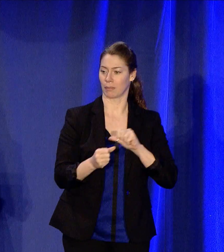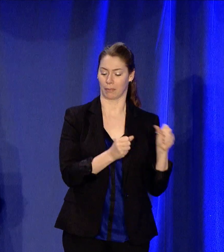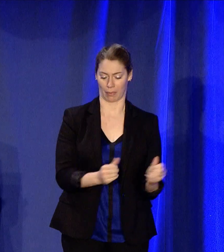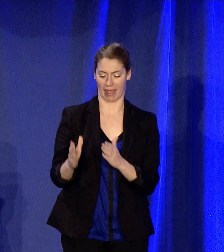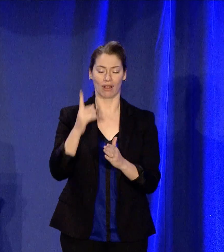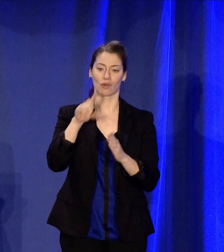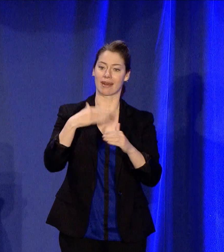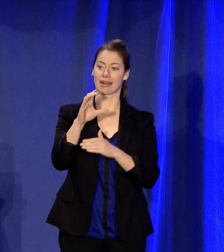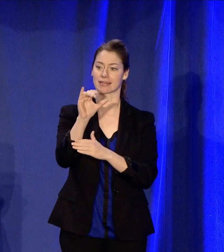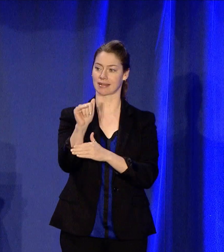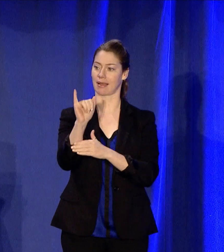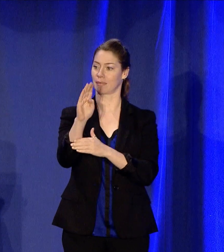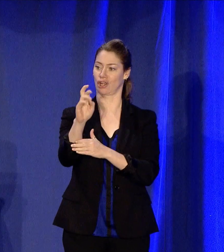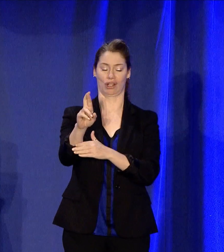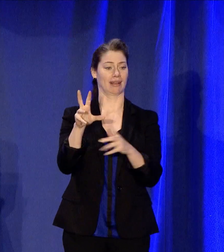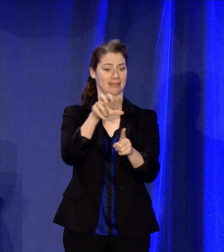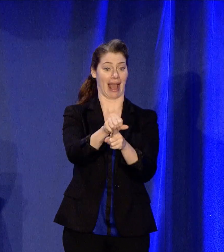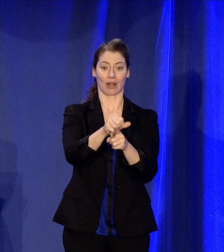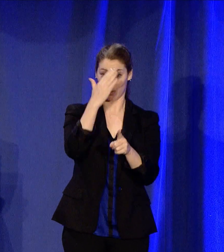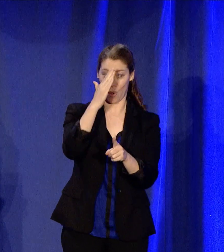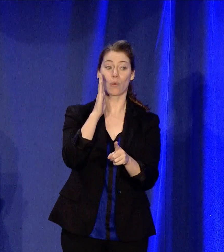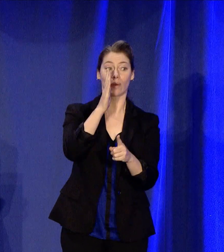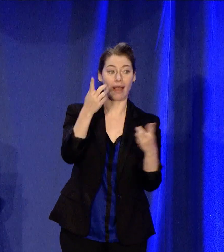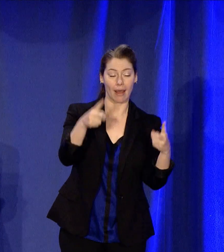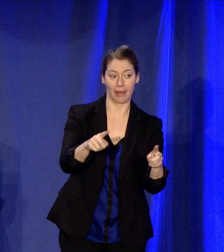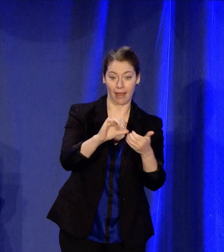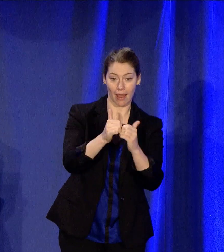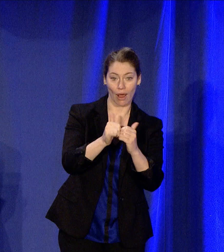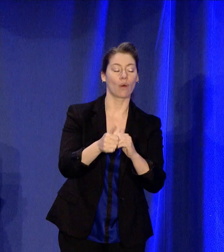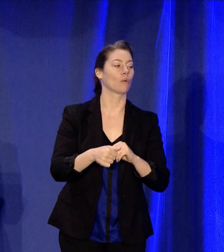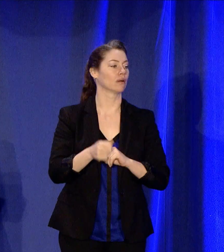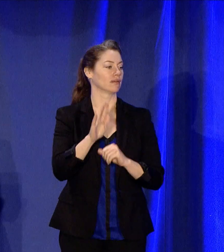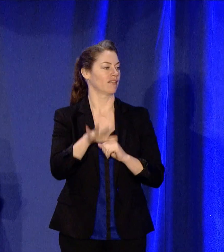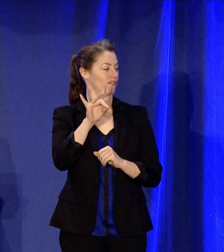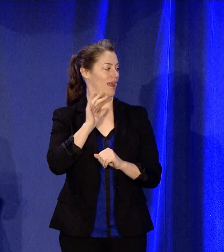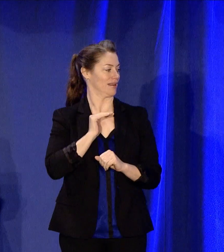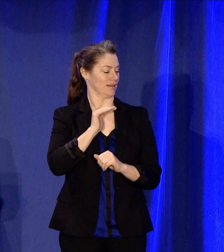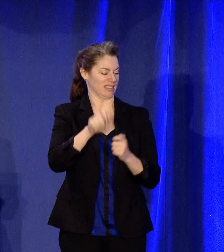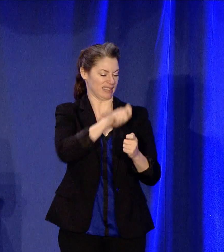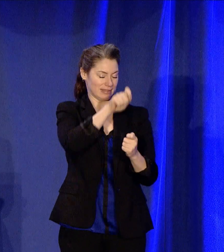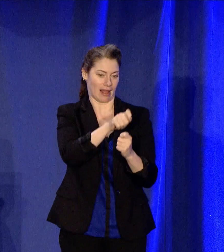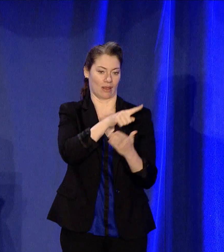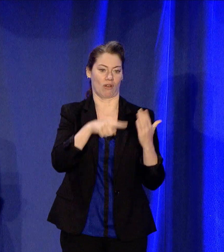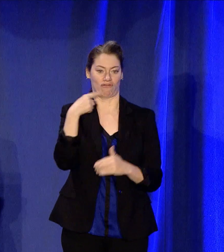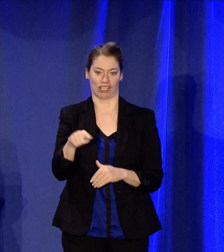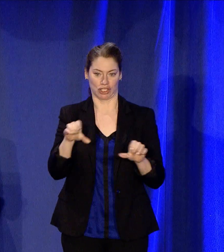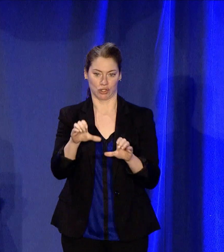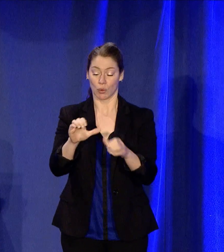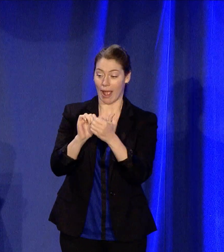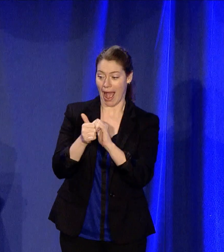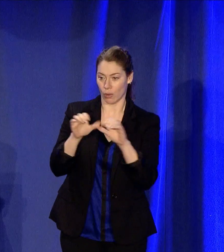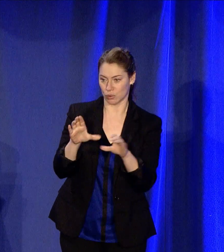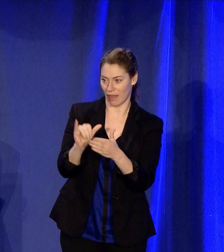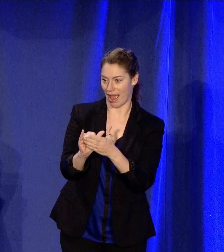next cyber attack that we know will come is by finding out exactly what the Russians did and how they did it,